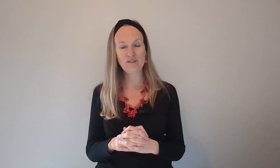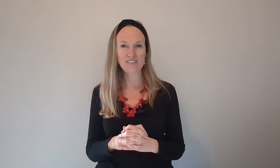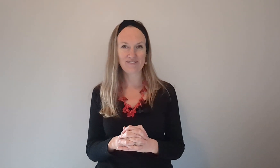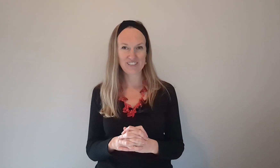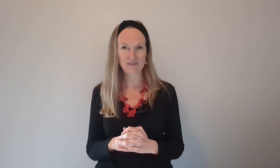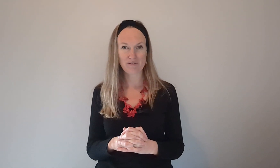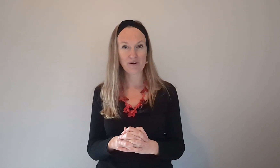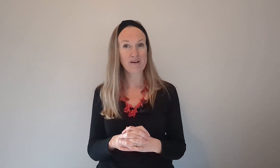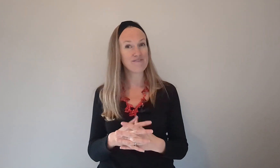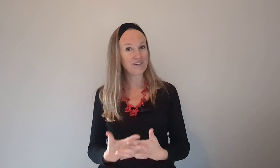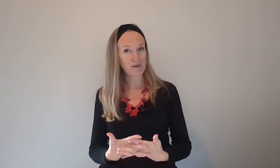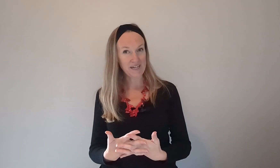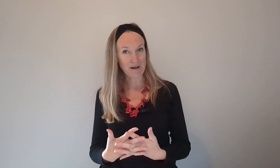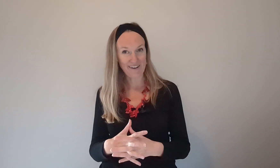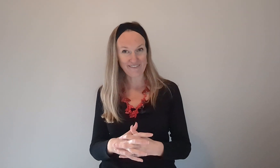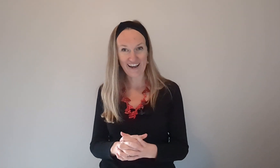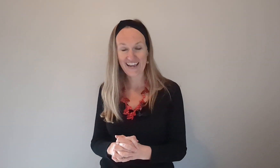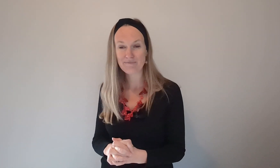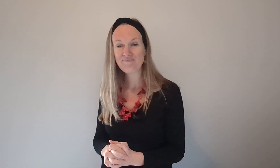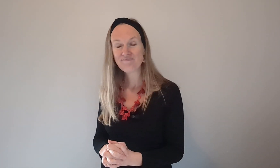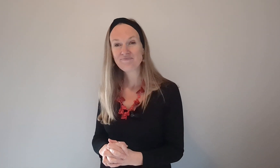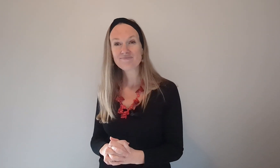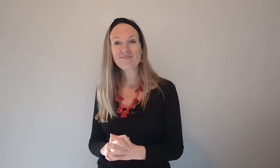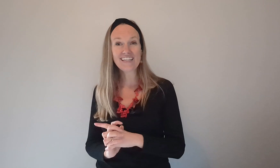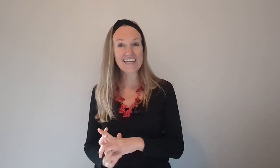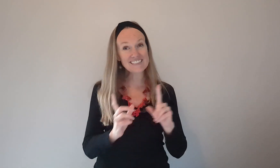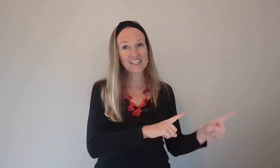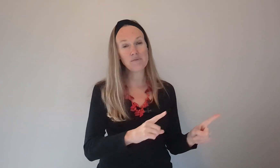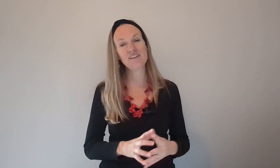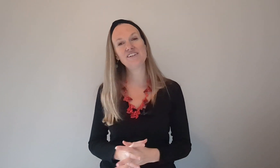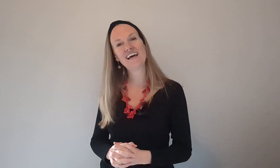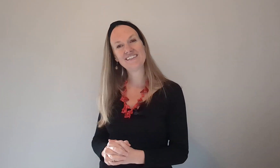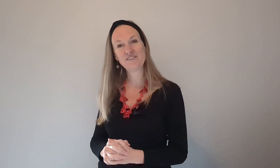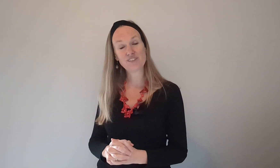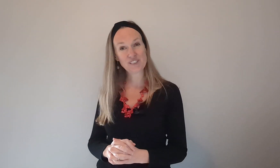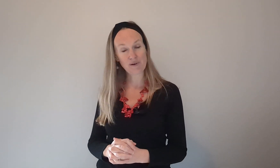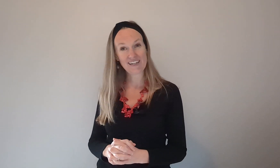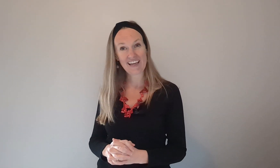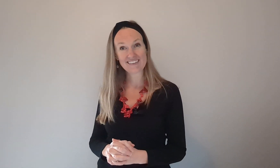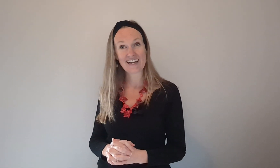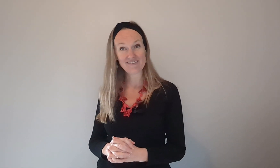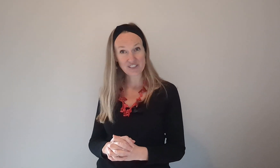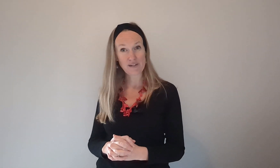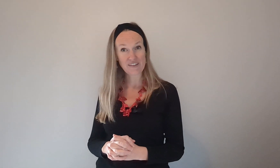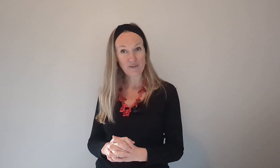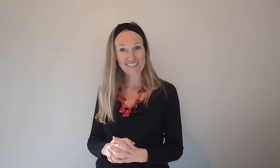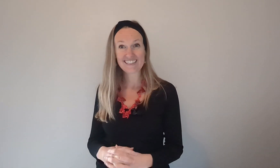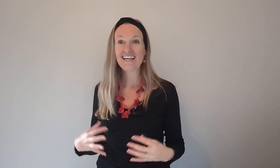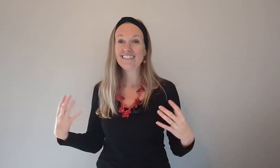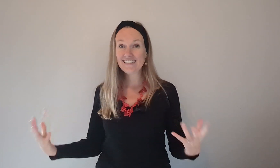acoustic version performed by Phil Wickham on Friday. Yesterday we learned how to do verse 1, sign verse 1 in the chorus. Today